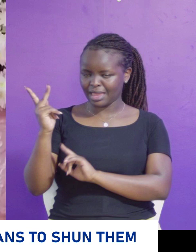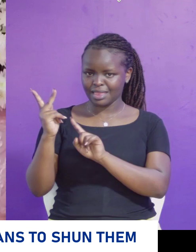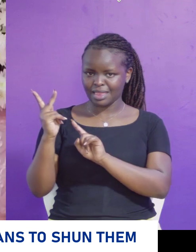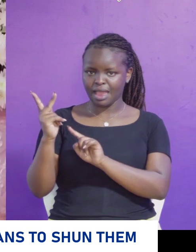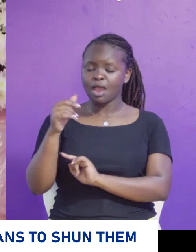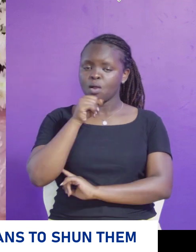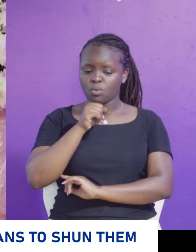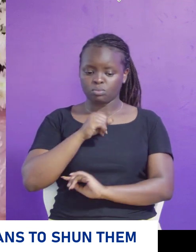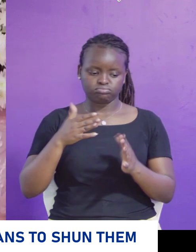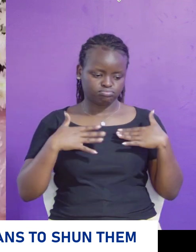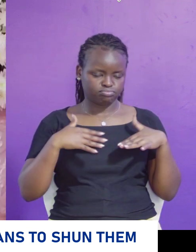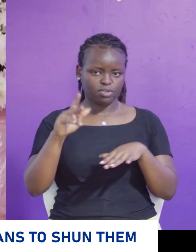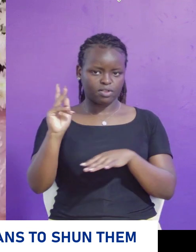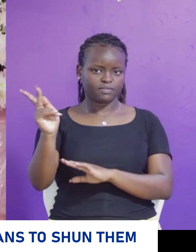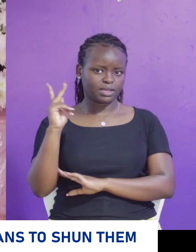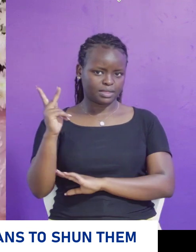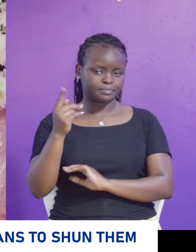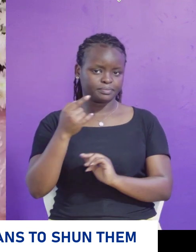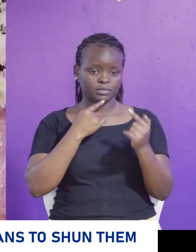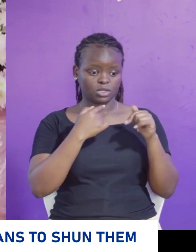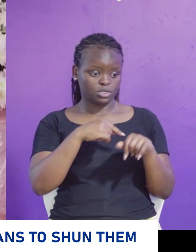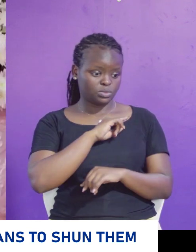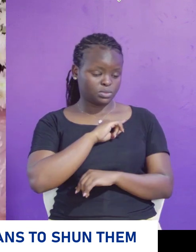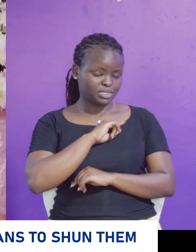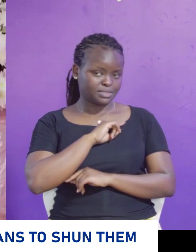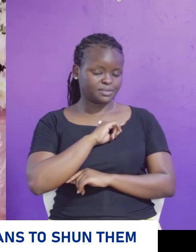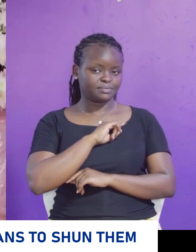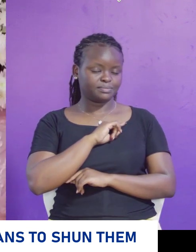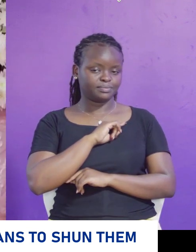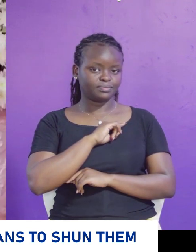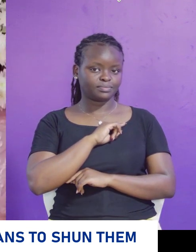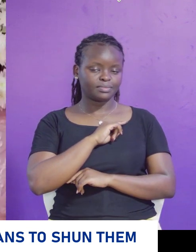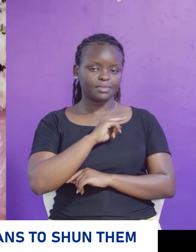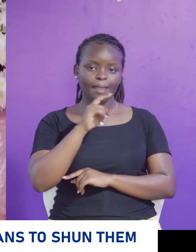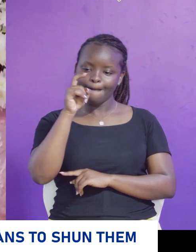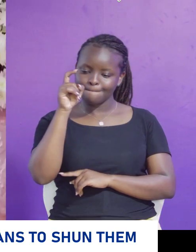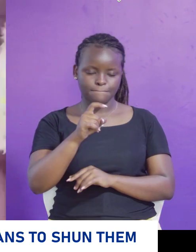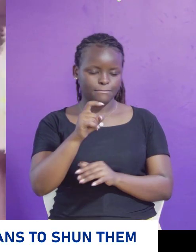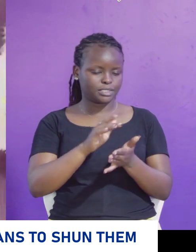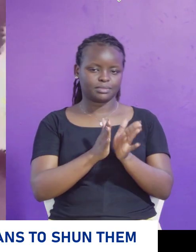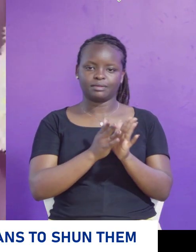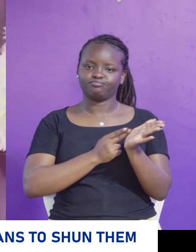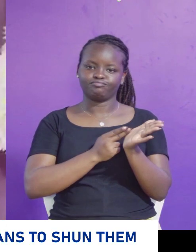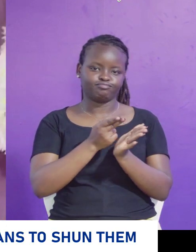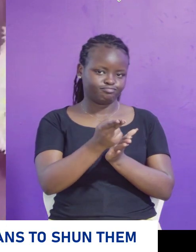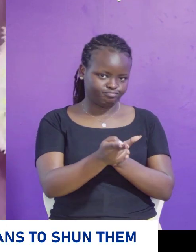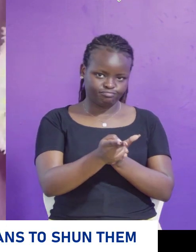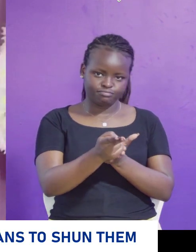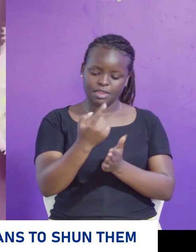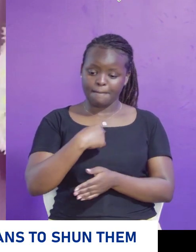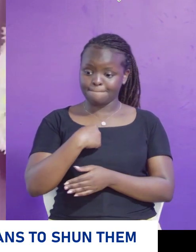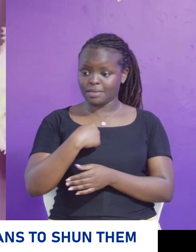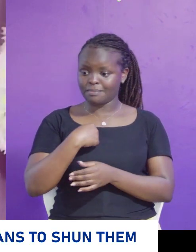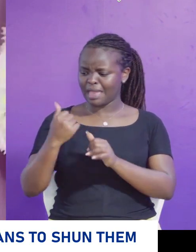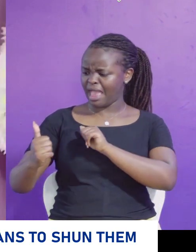Kenya. He's talking to us that we must be honest. I refuse to